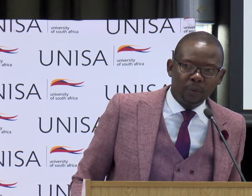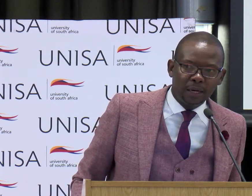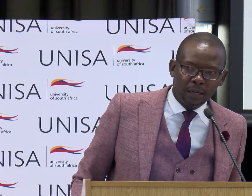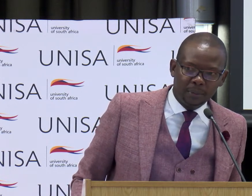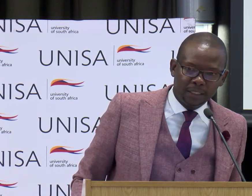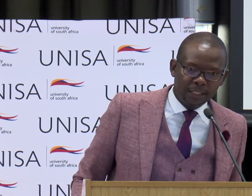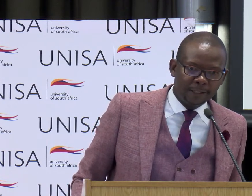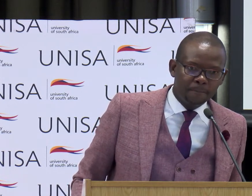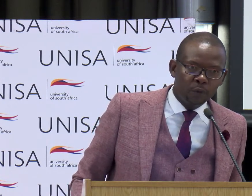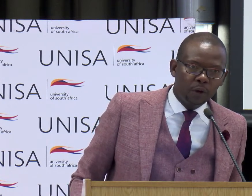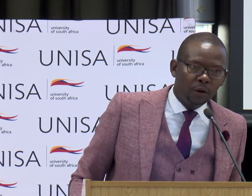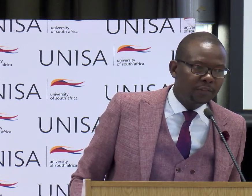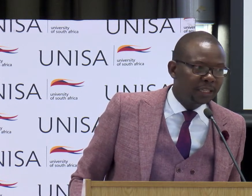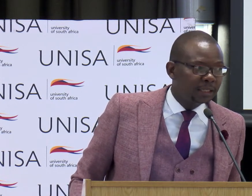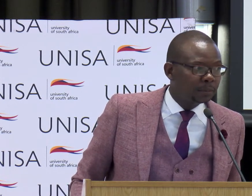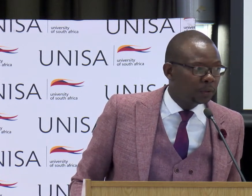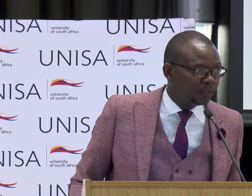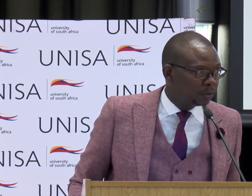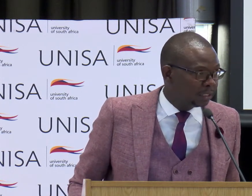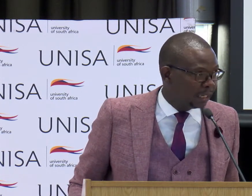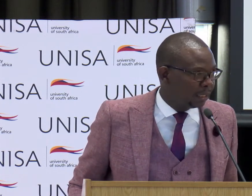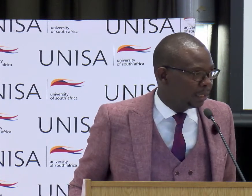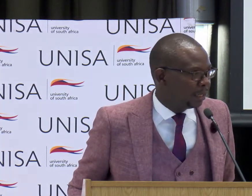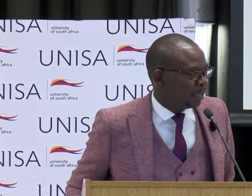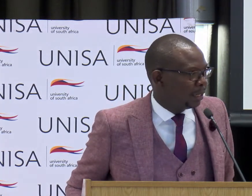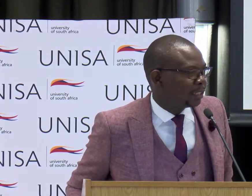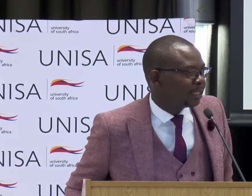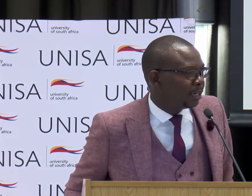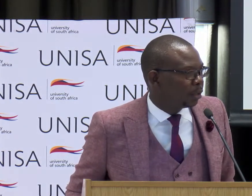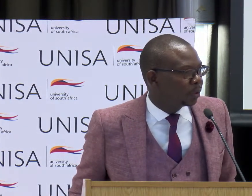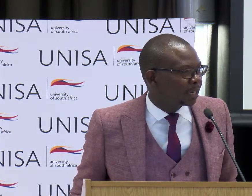and welcome address of this beautiful day.